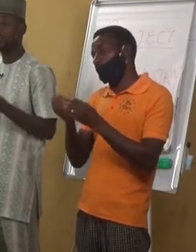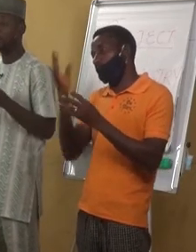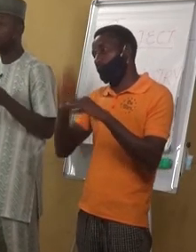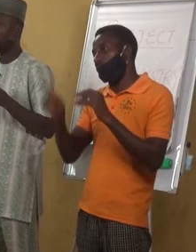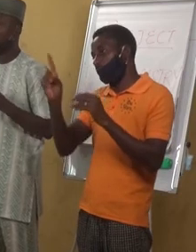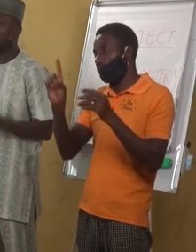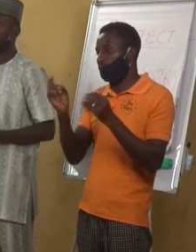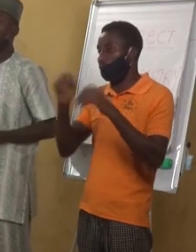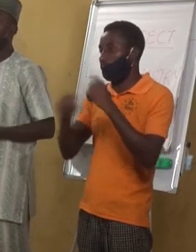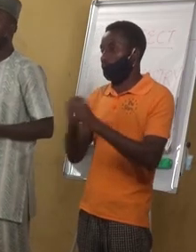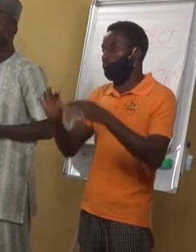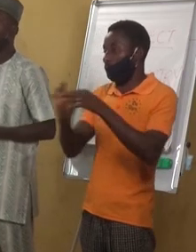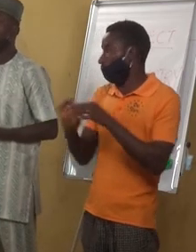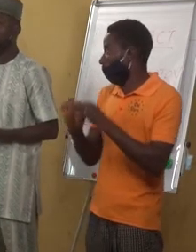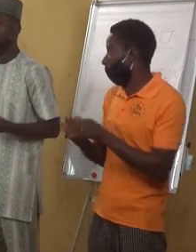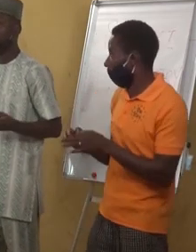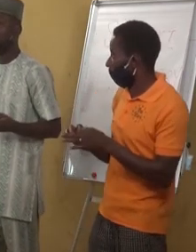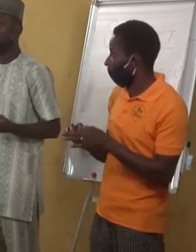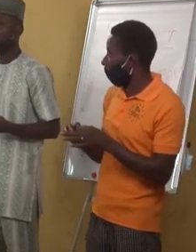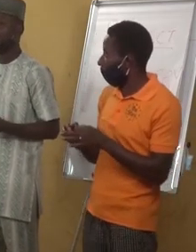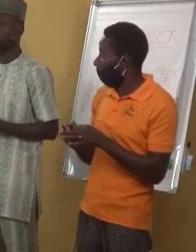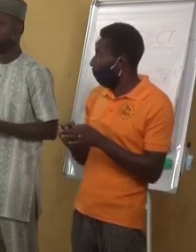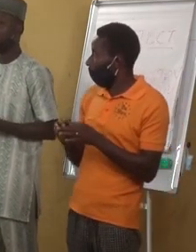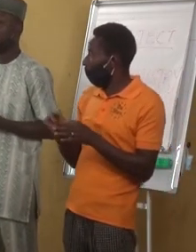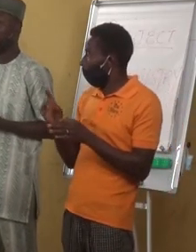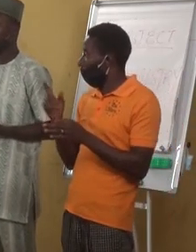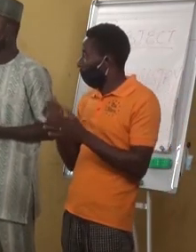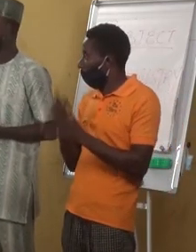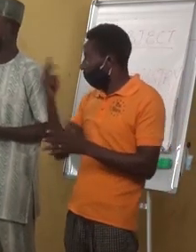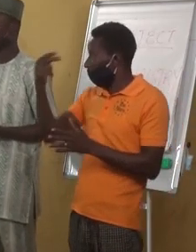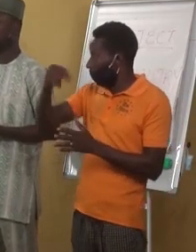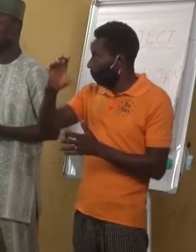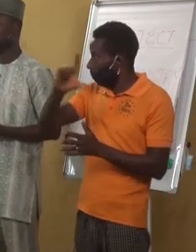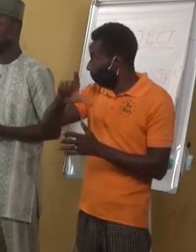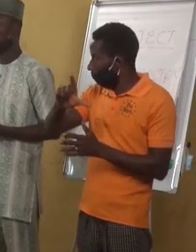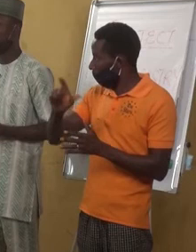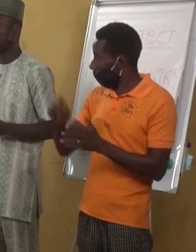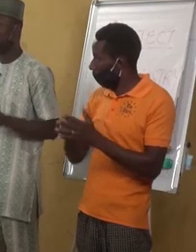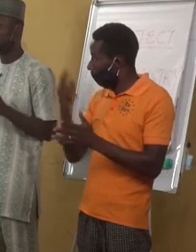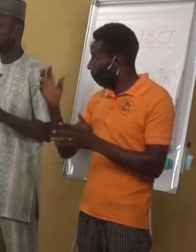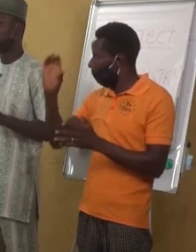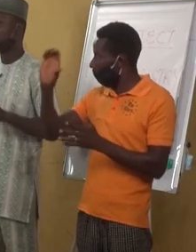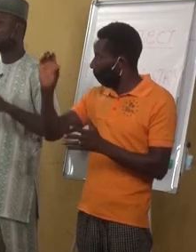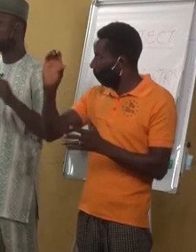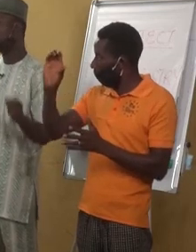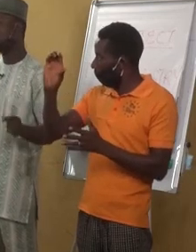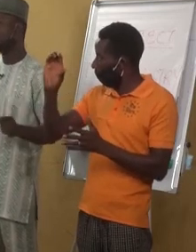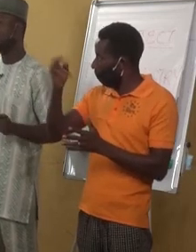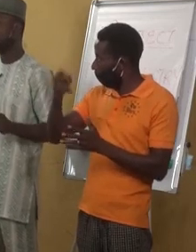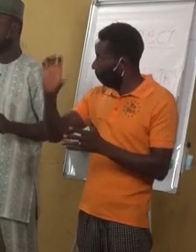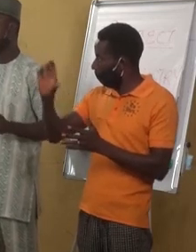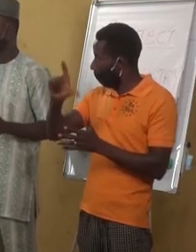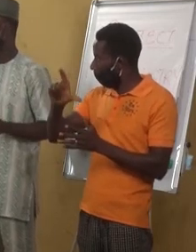the formation of ammonia, then the second one is the formation of ammonium ion, and then consequently the reaction between ammonium